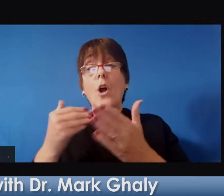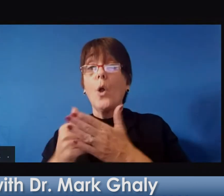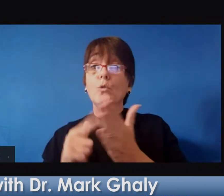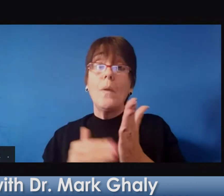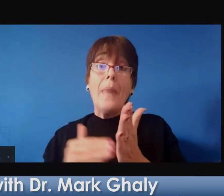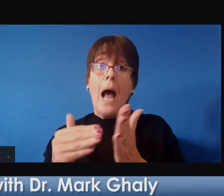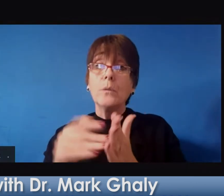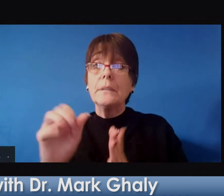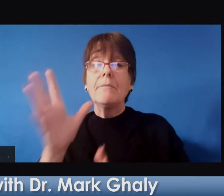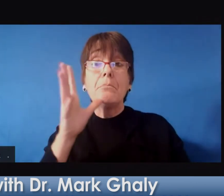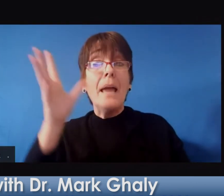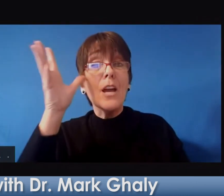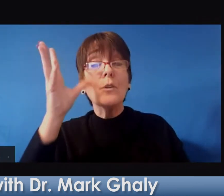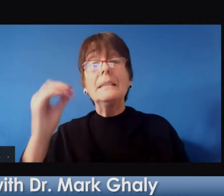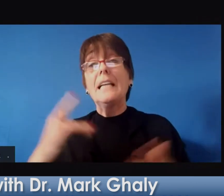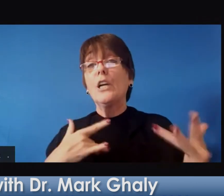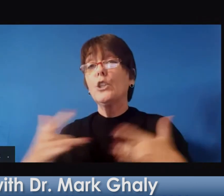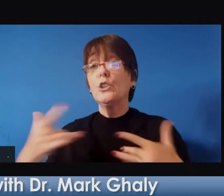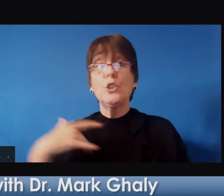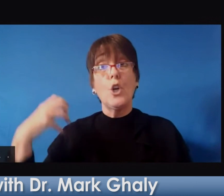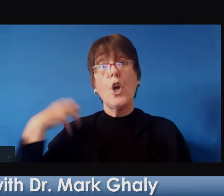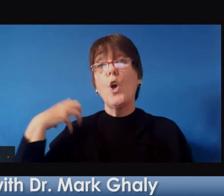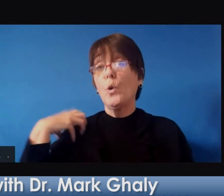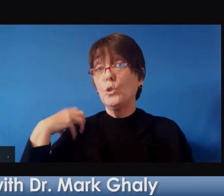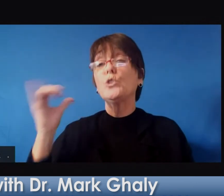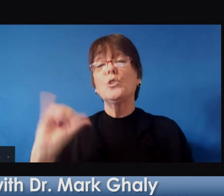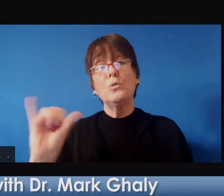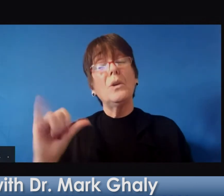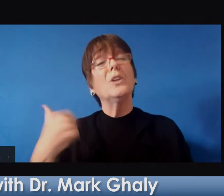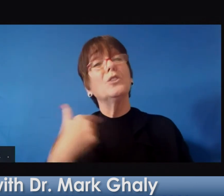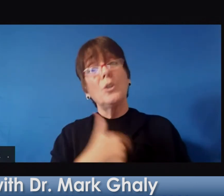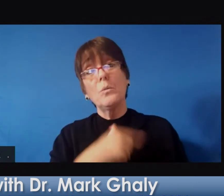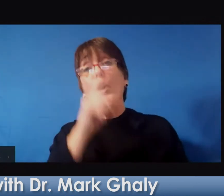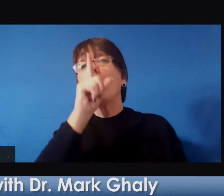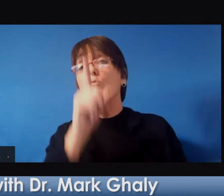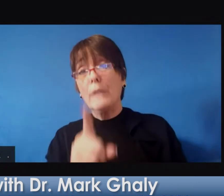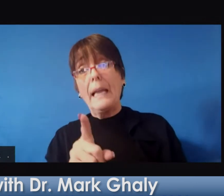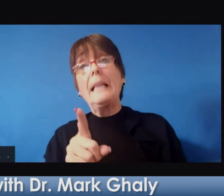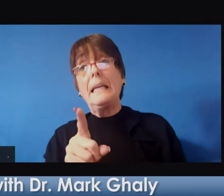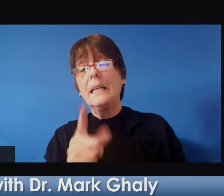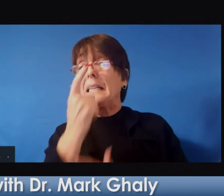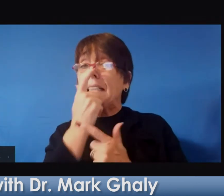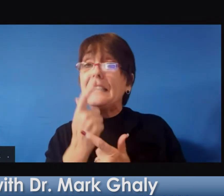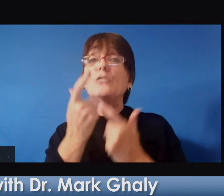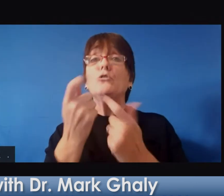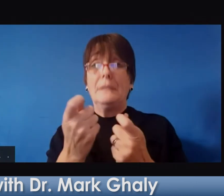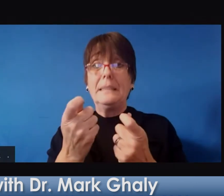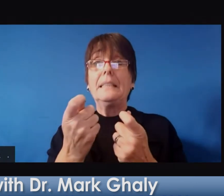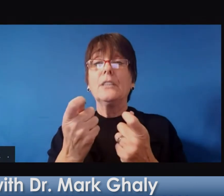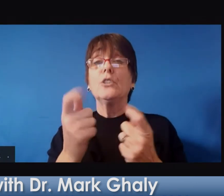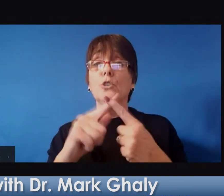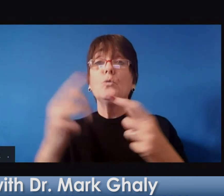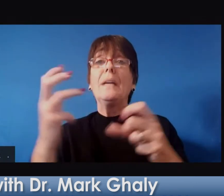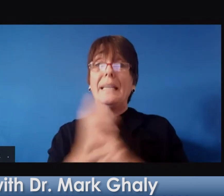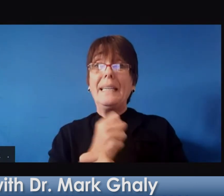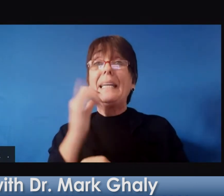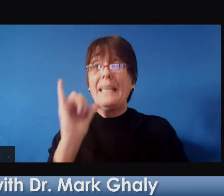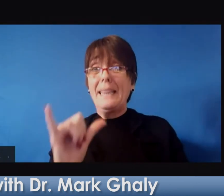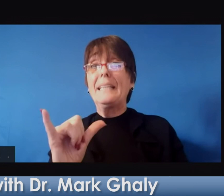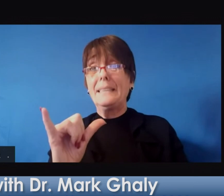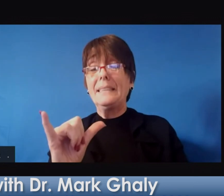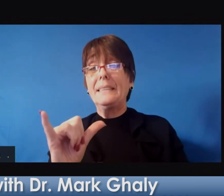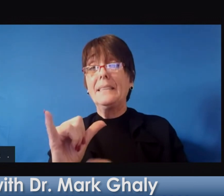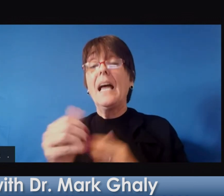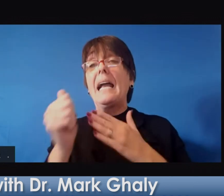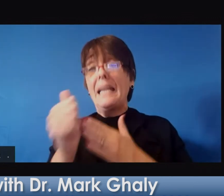of parents and concerned coaches as well. So we are certainly interested in getting this out